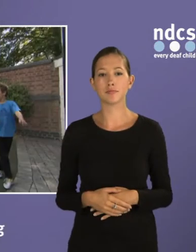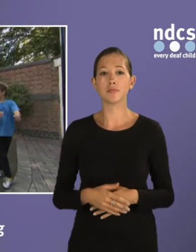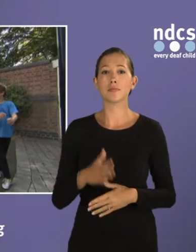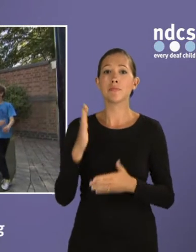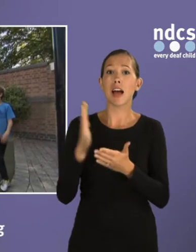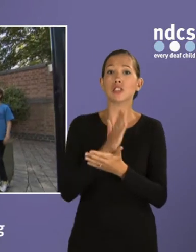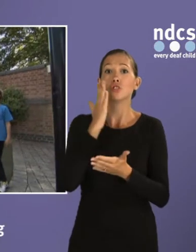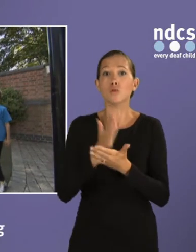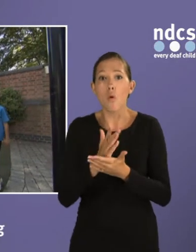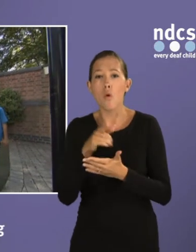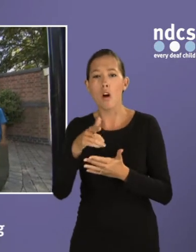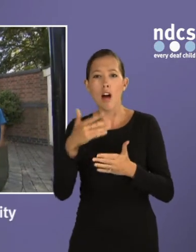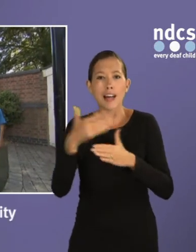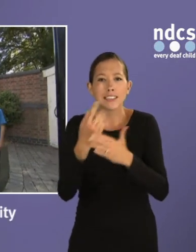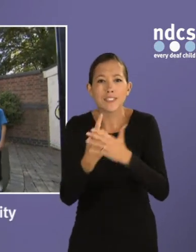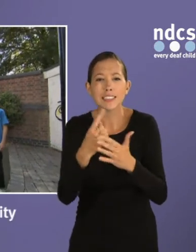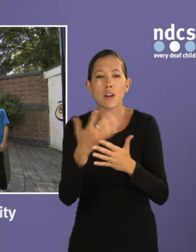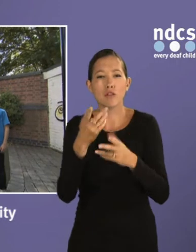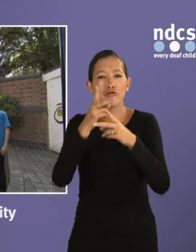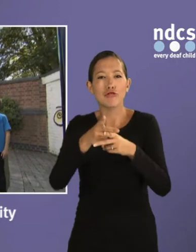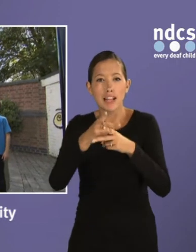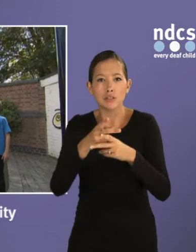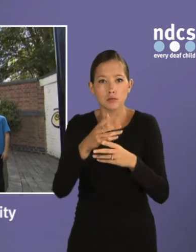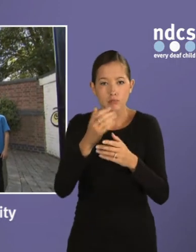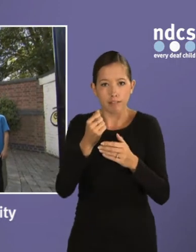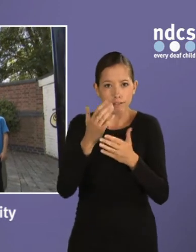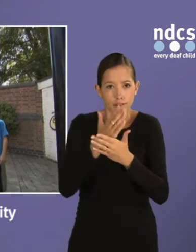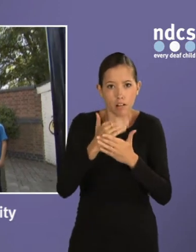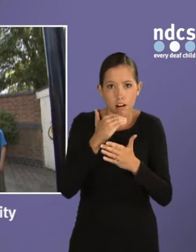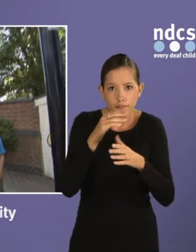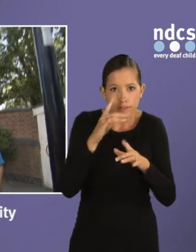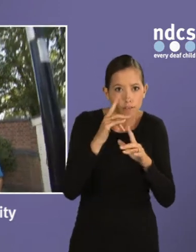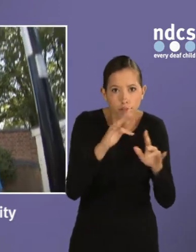Make sure there's sufficient monitoring of children on an activity or in a crash.